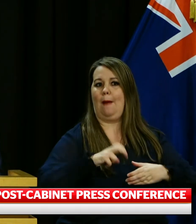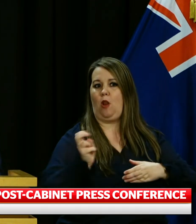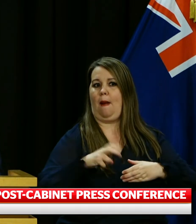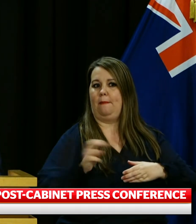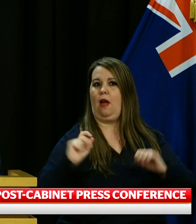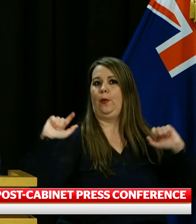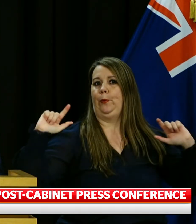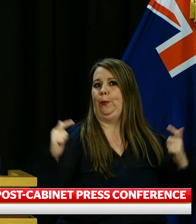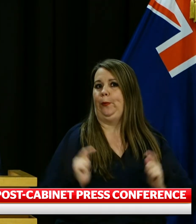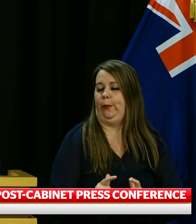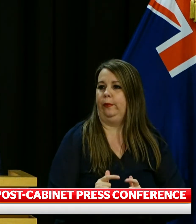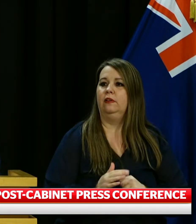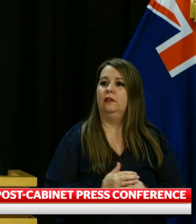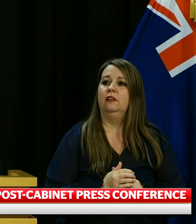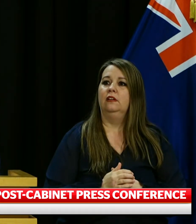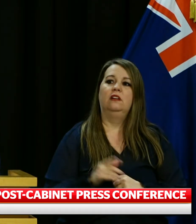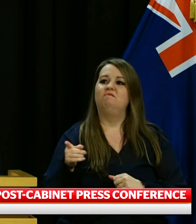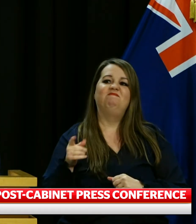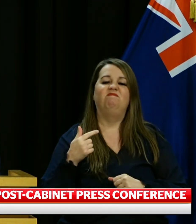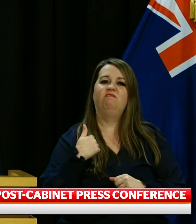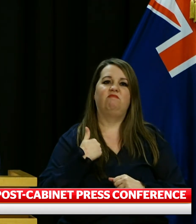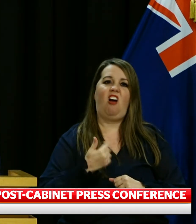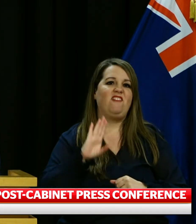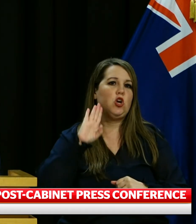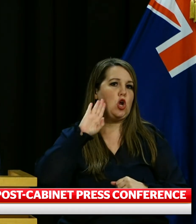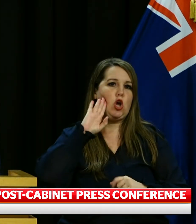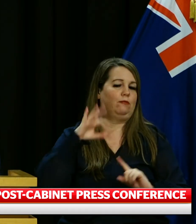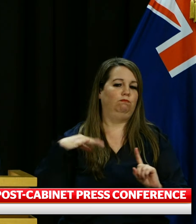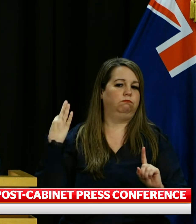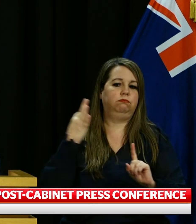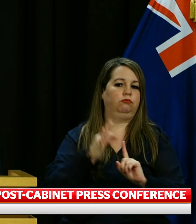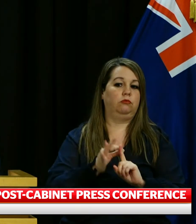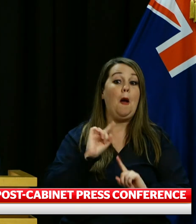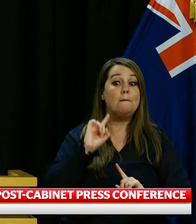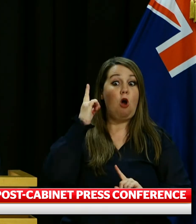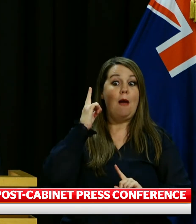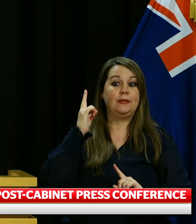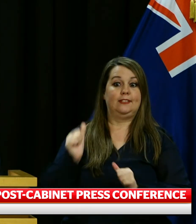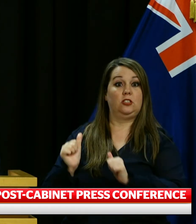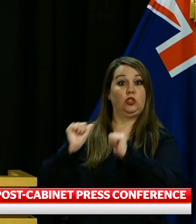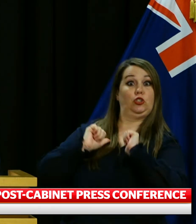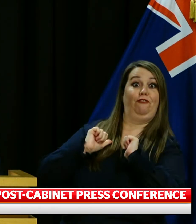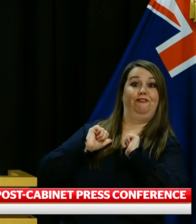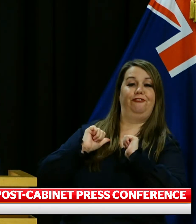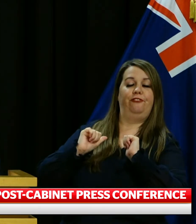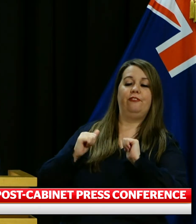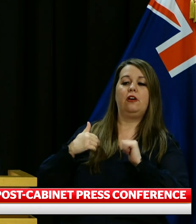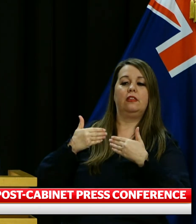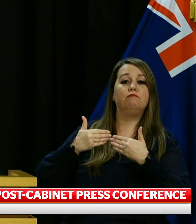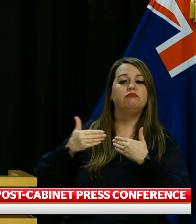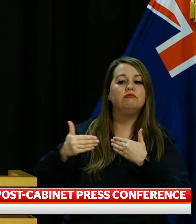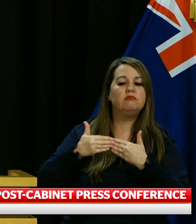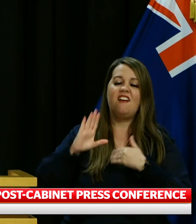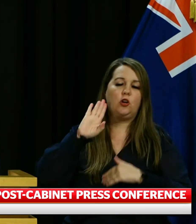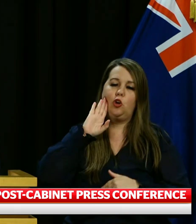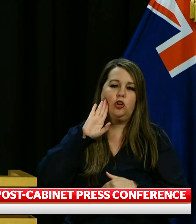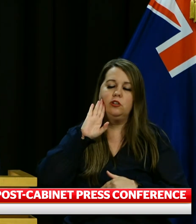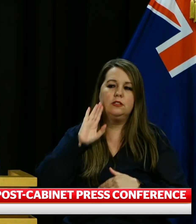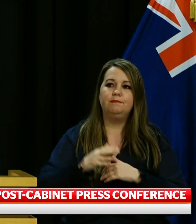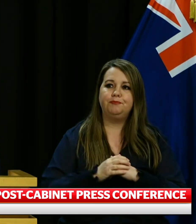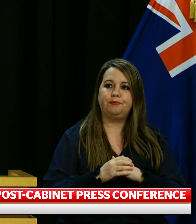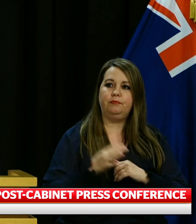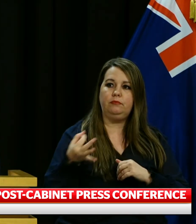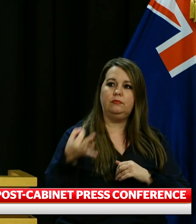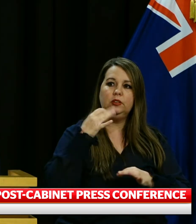Not since I became Prime Minister. Right. So you aren't. Would you be aware then if we have the numbers necessary